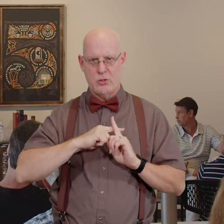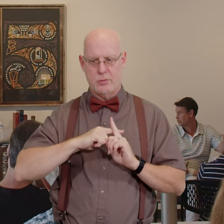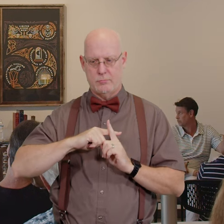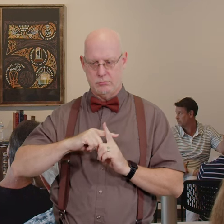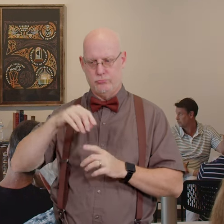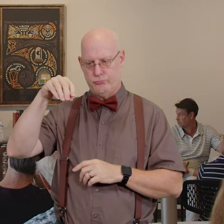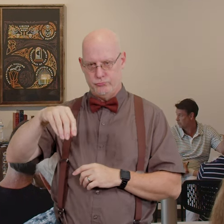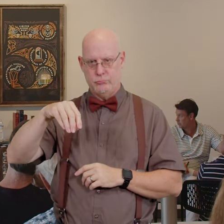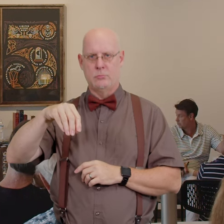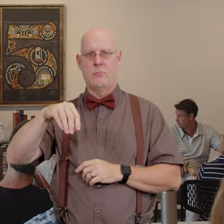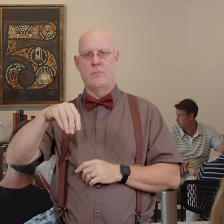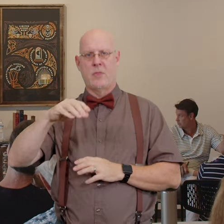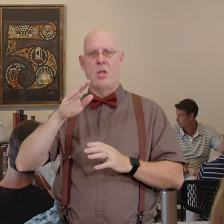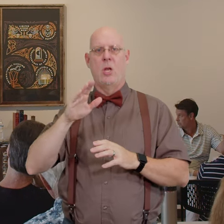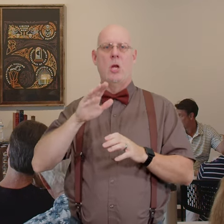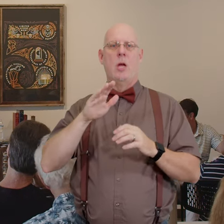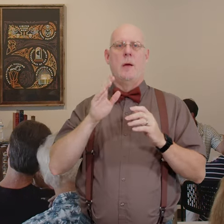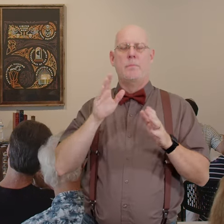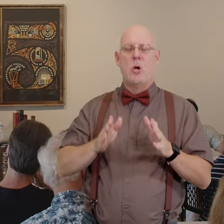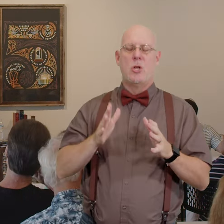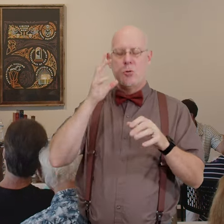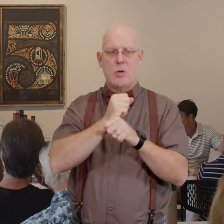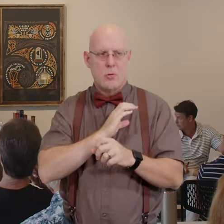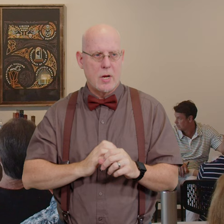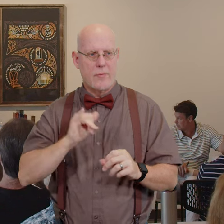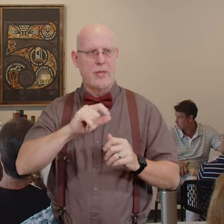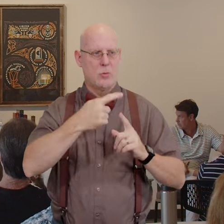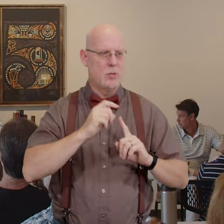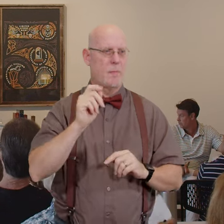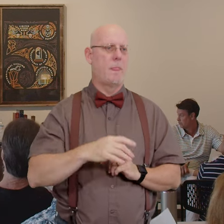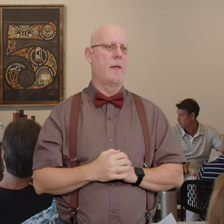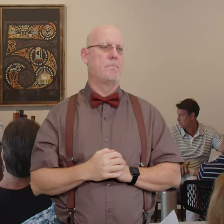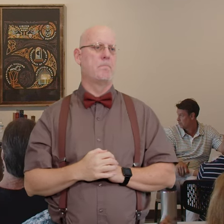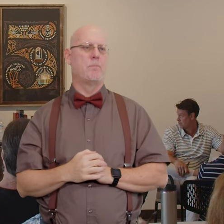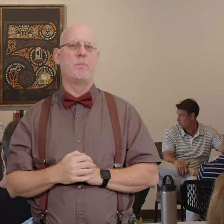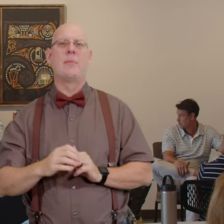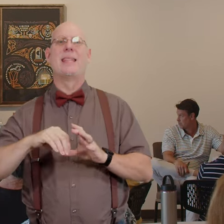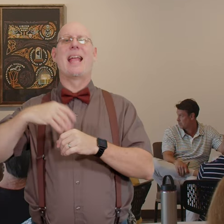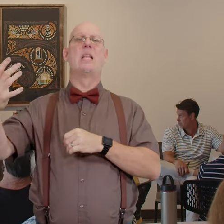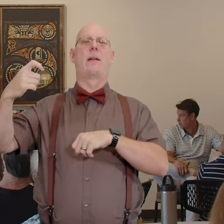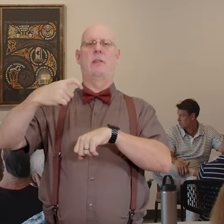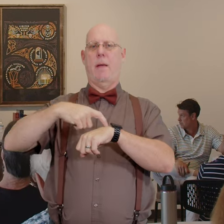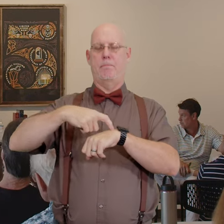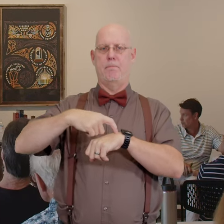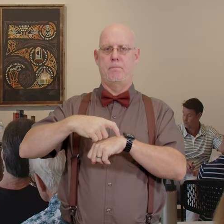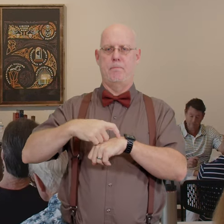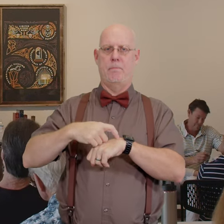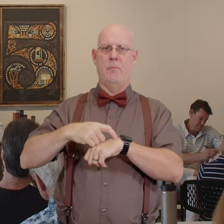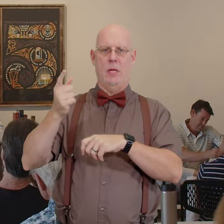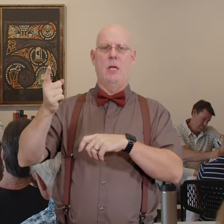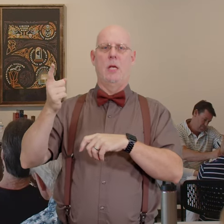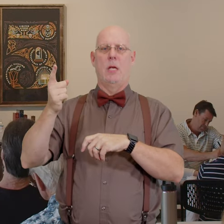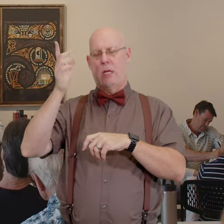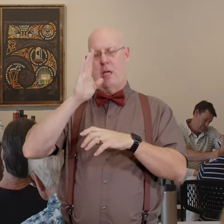is, the person who has trusted in Christ, who has been redeemed by Christ. There's the Christian, okay? And outside of time, and he